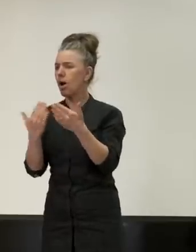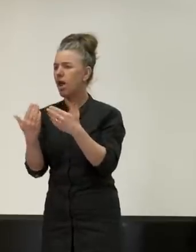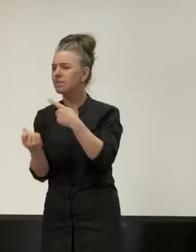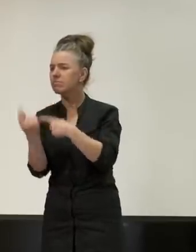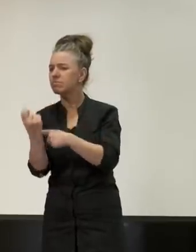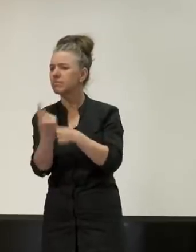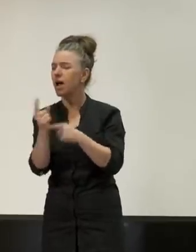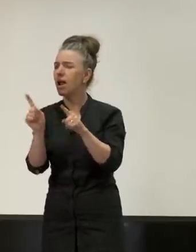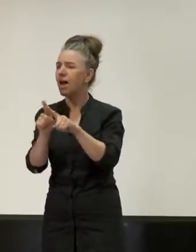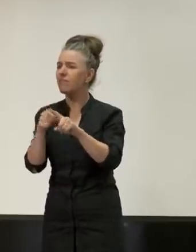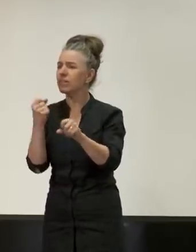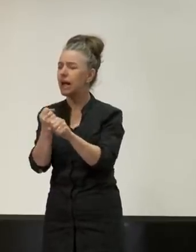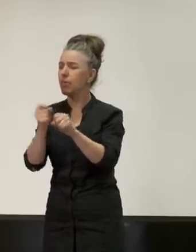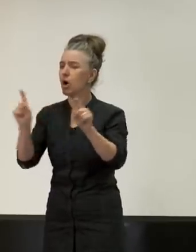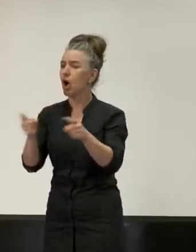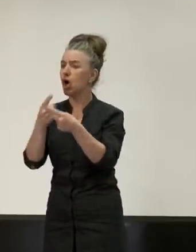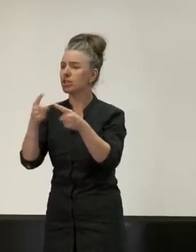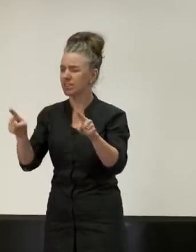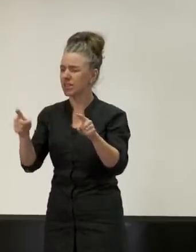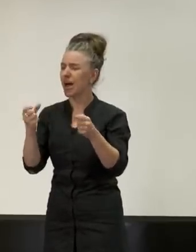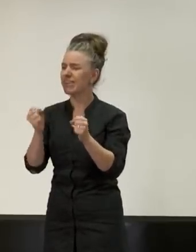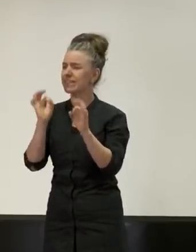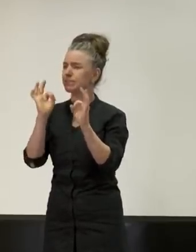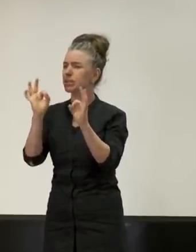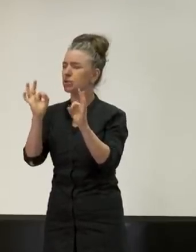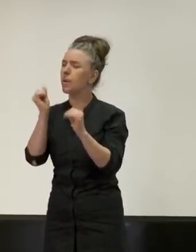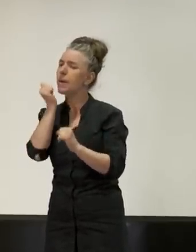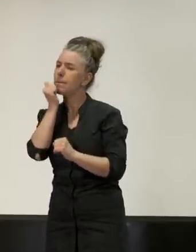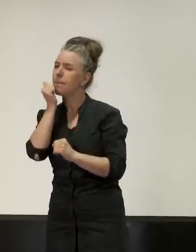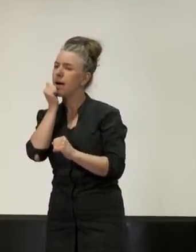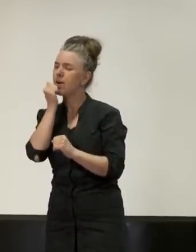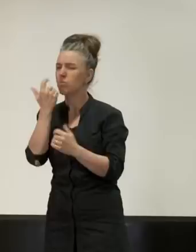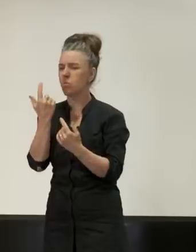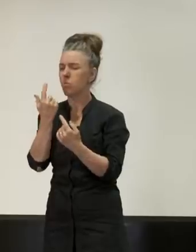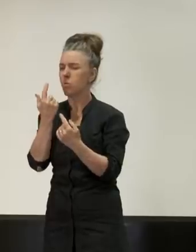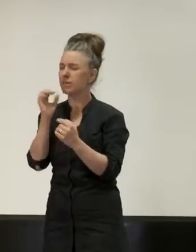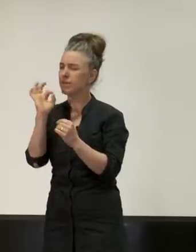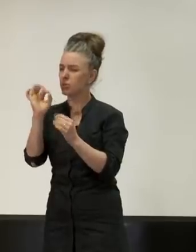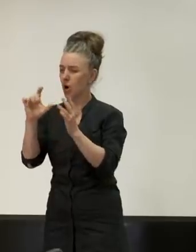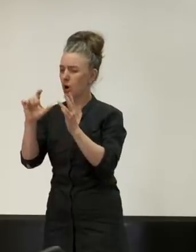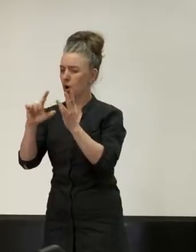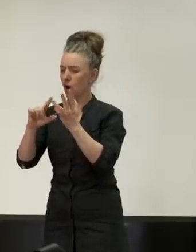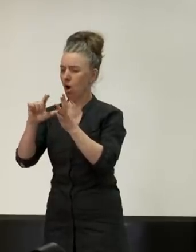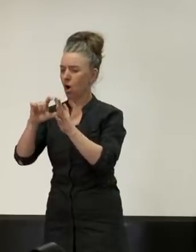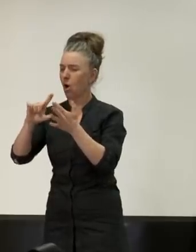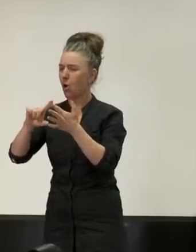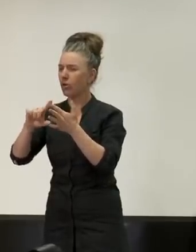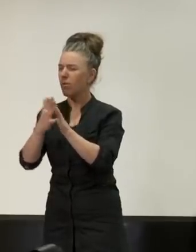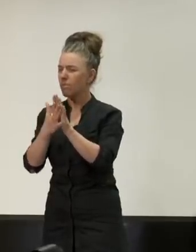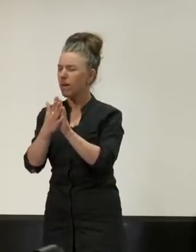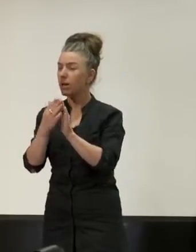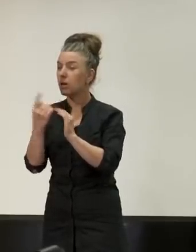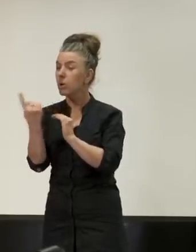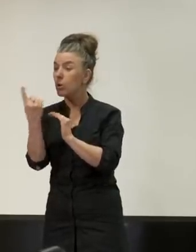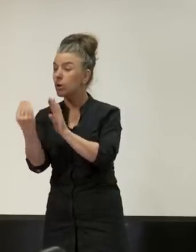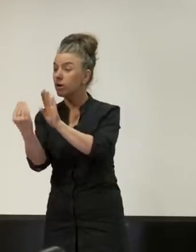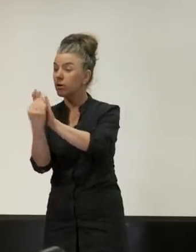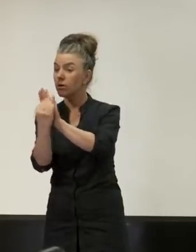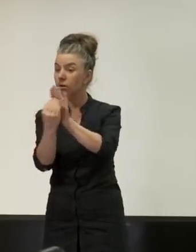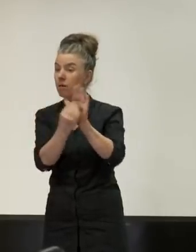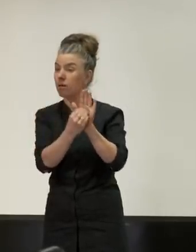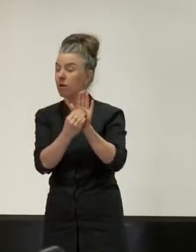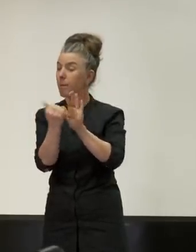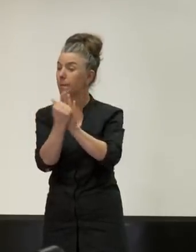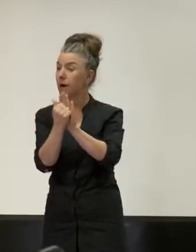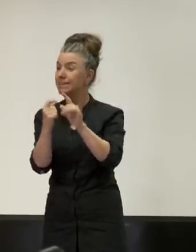a COVID code, whereby contact details are collected so that we can keep a track of people at large gatherings. In the event we need to